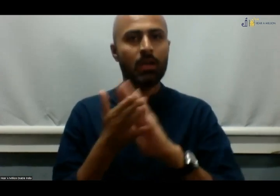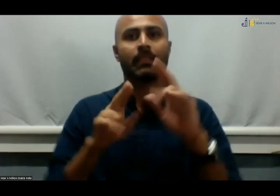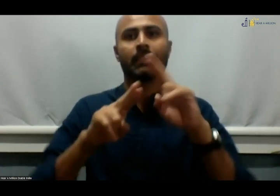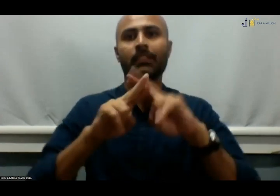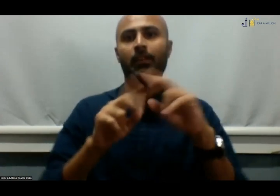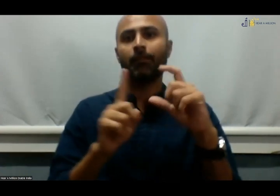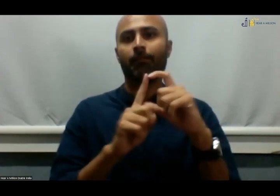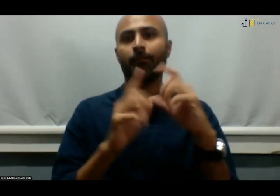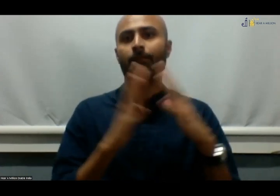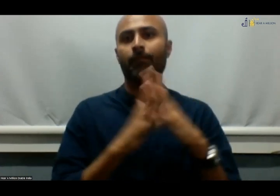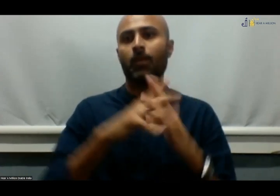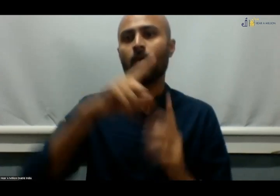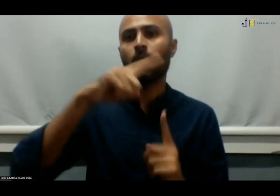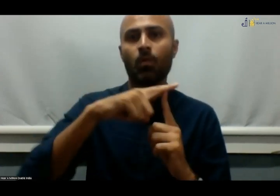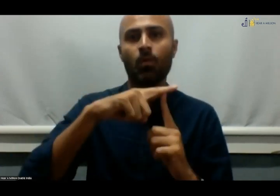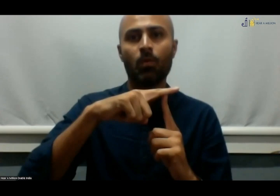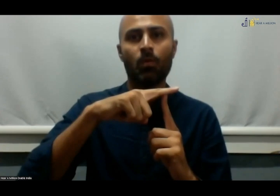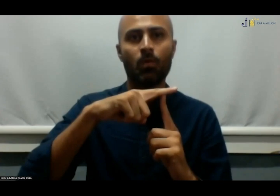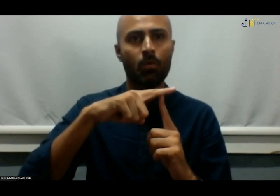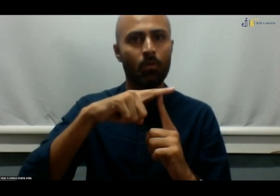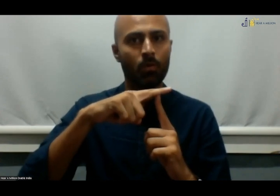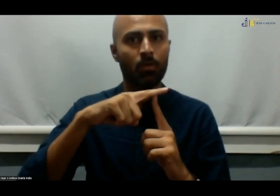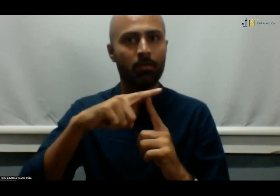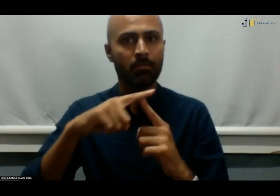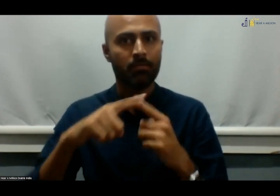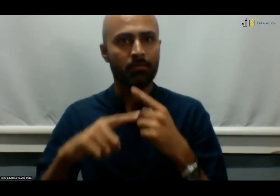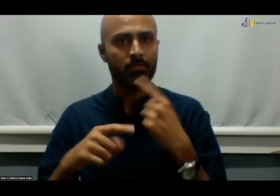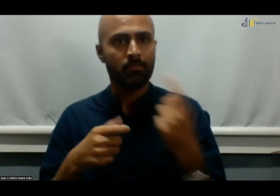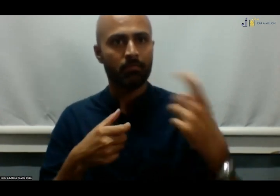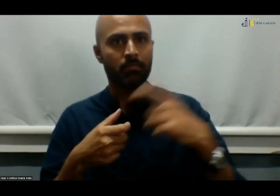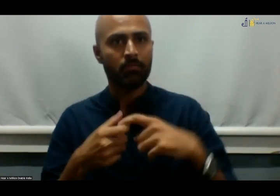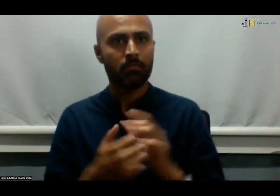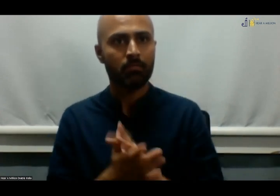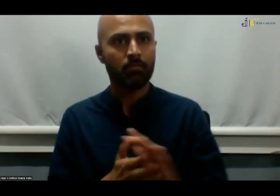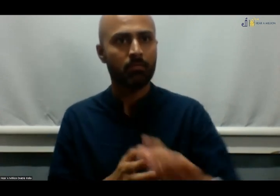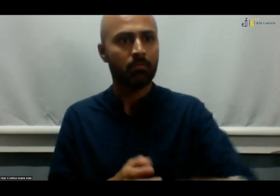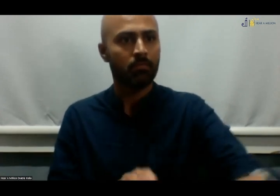So we will have Monica from HFDWT.